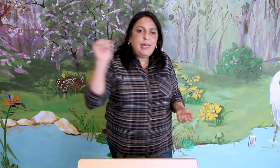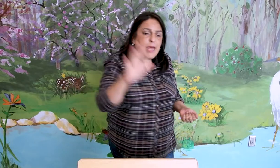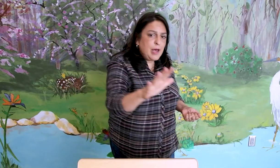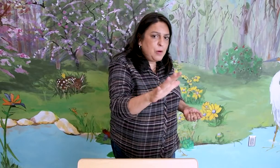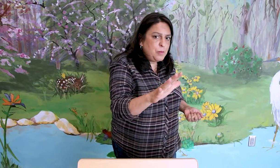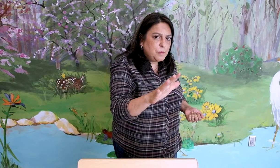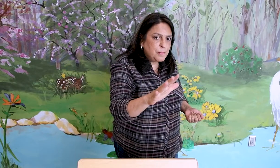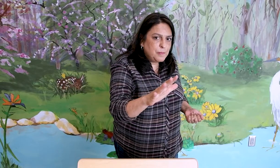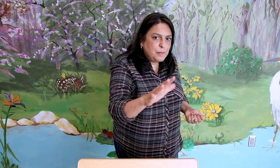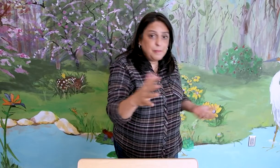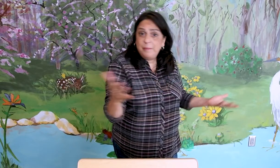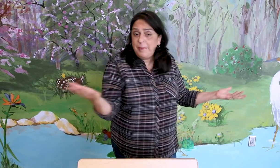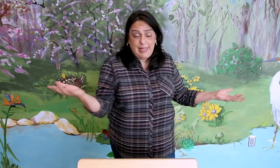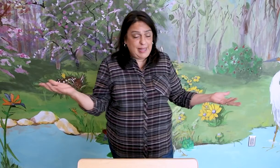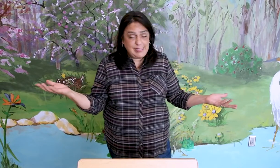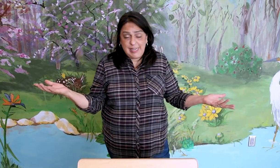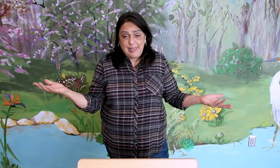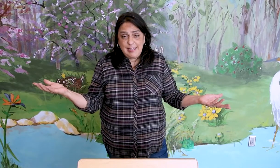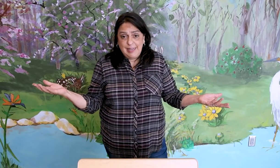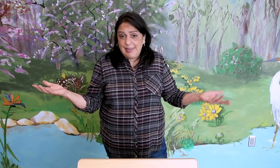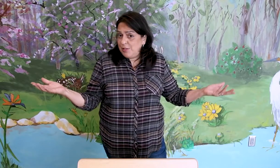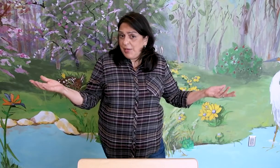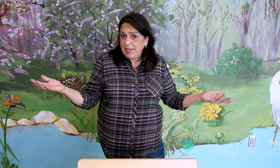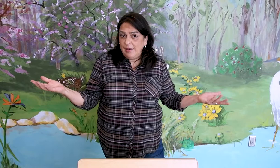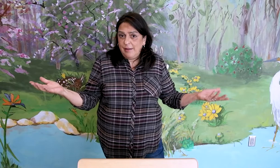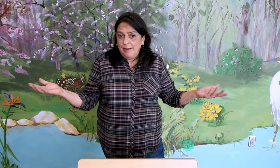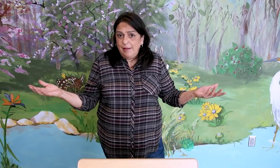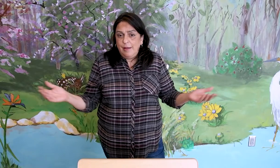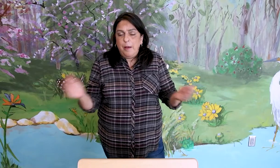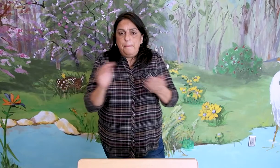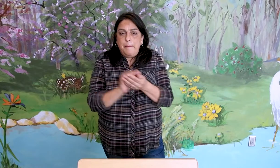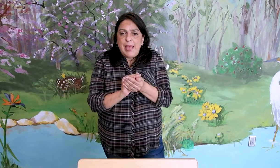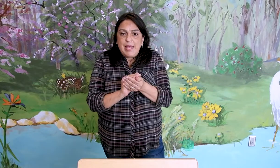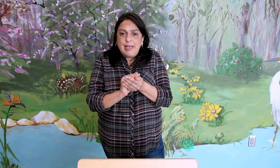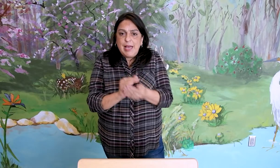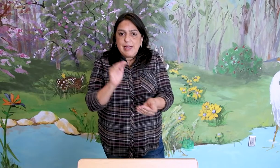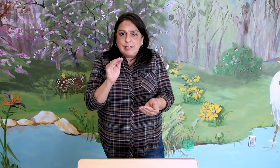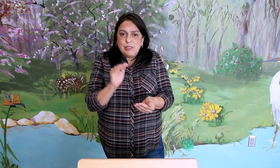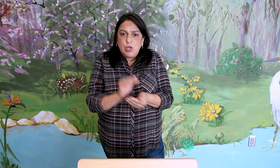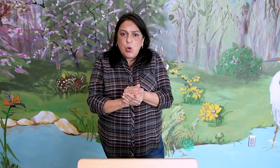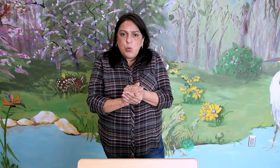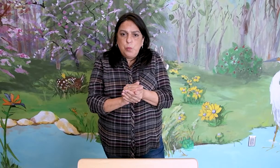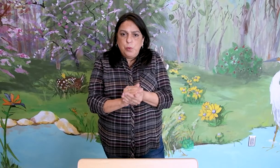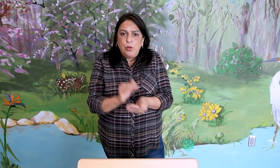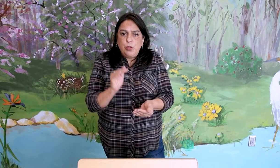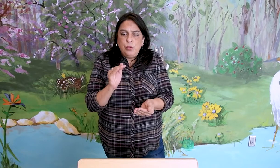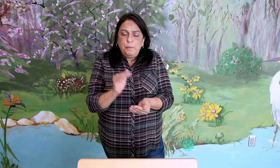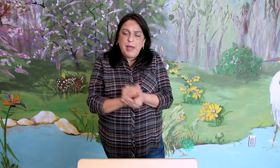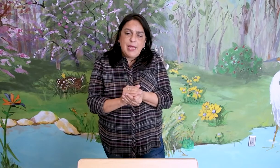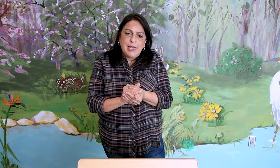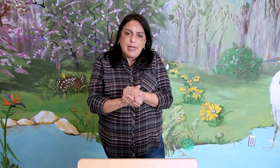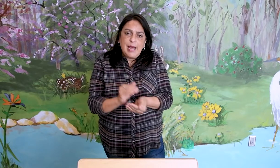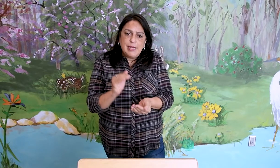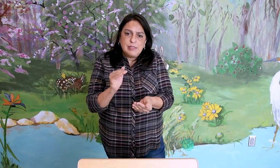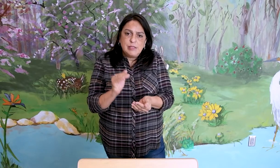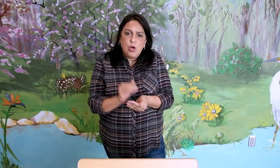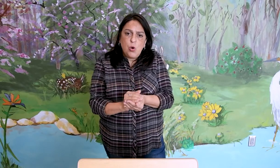now. And that's it. Let's do it again. Make a snowball, make a